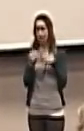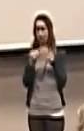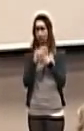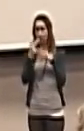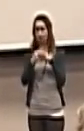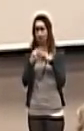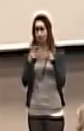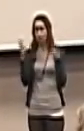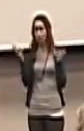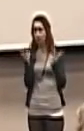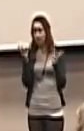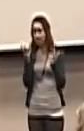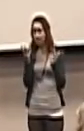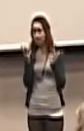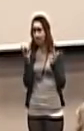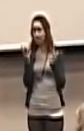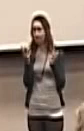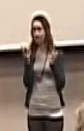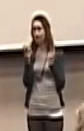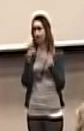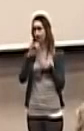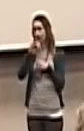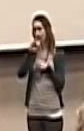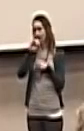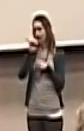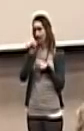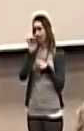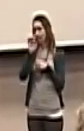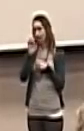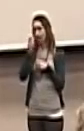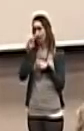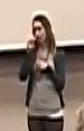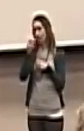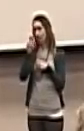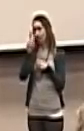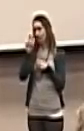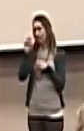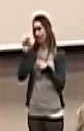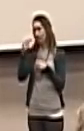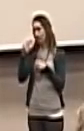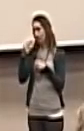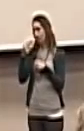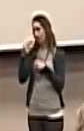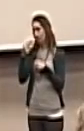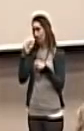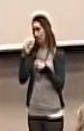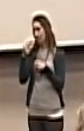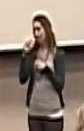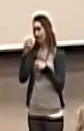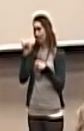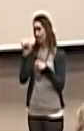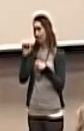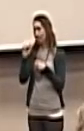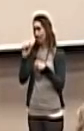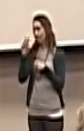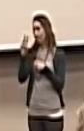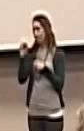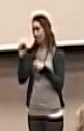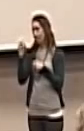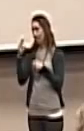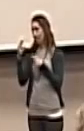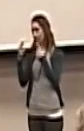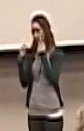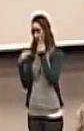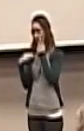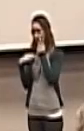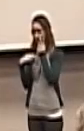name? It's Jehovah, or as many think, and I prefer, Yahweh. In Hebrew, it's